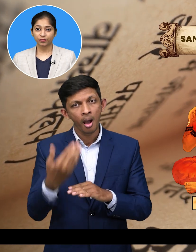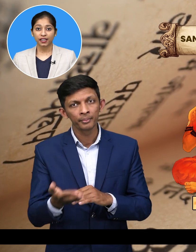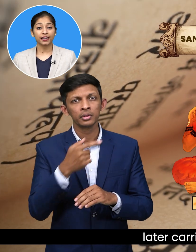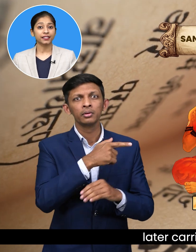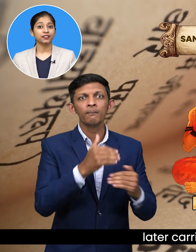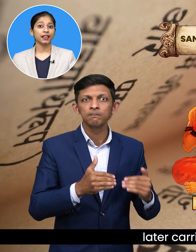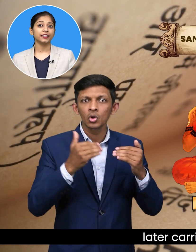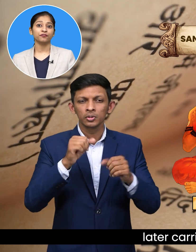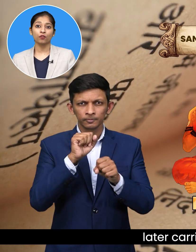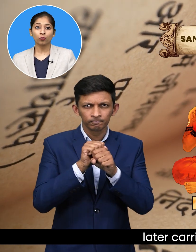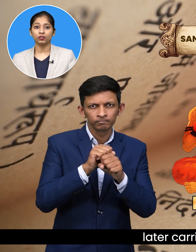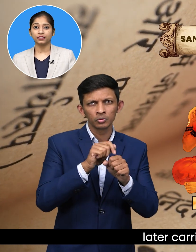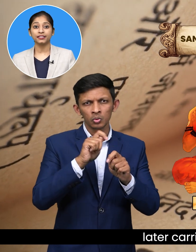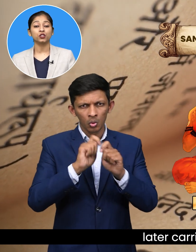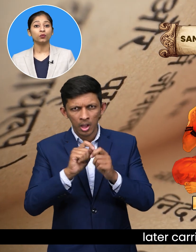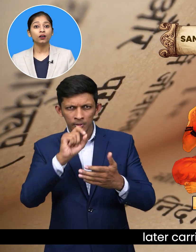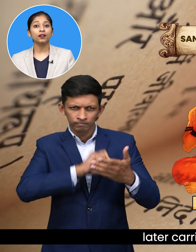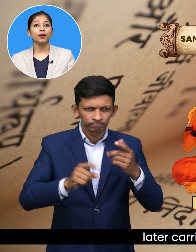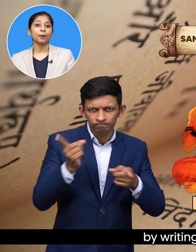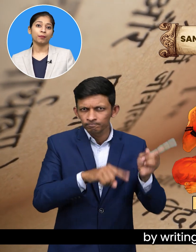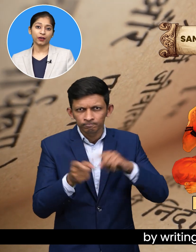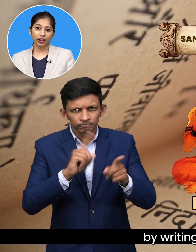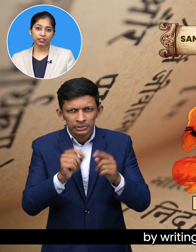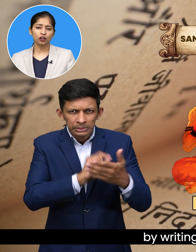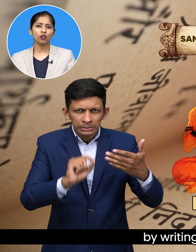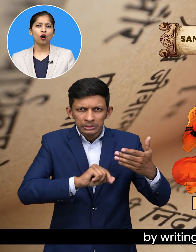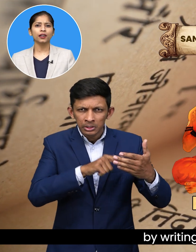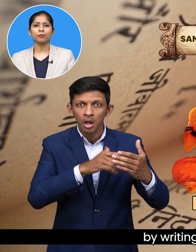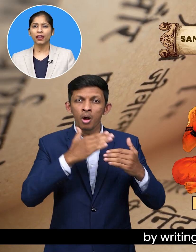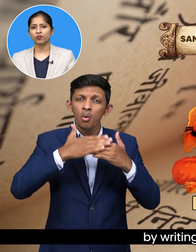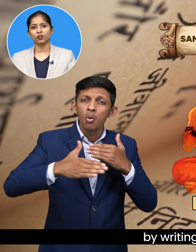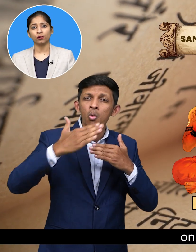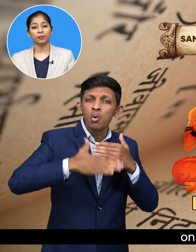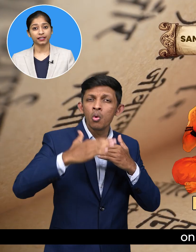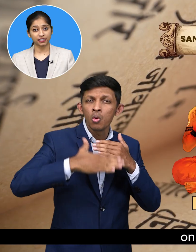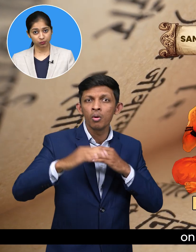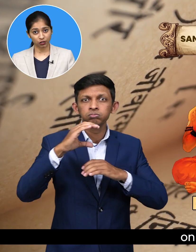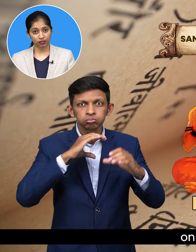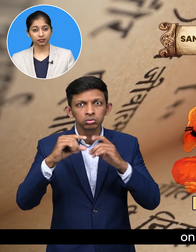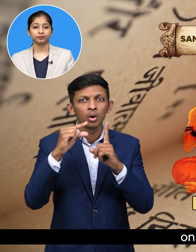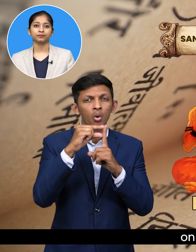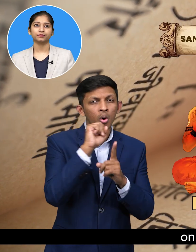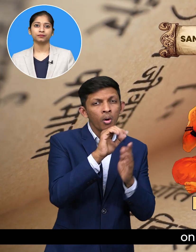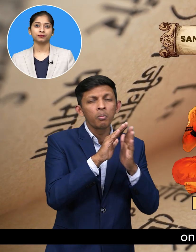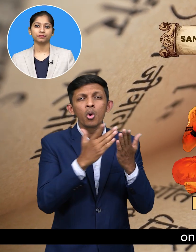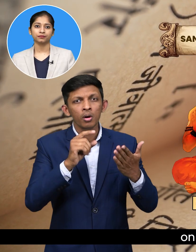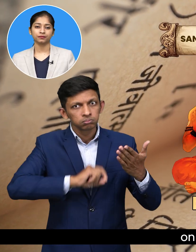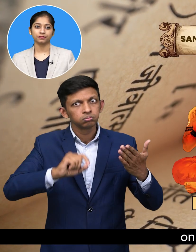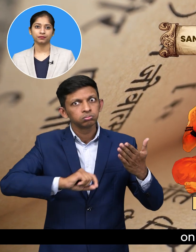Patanjali later carried forward this work by writing a long commentary on Panini's book.